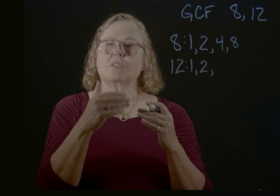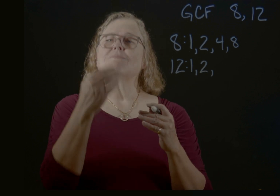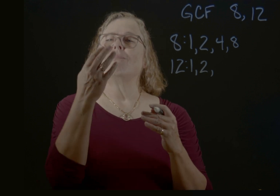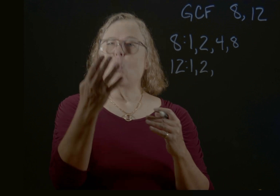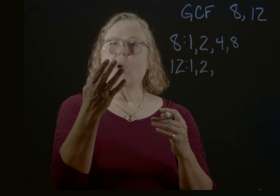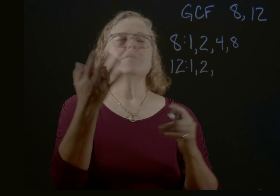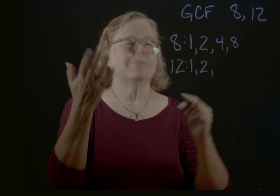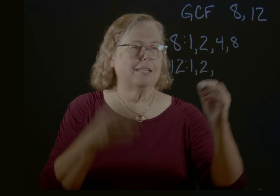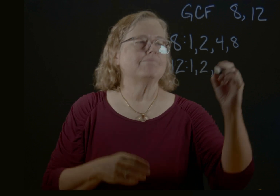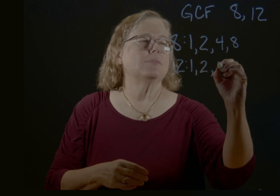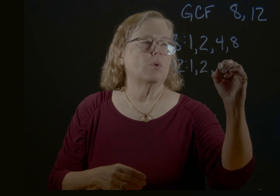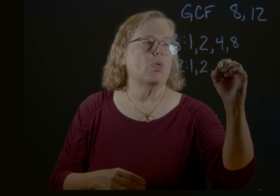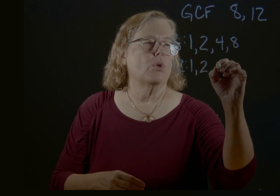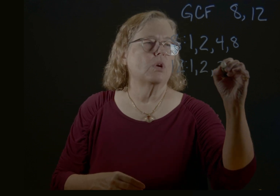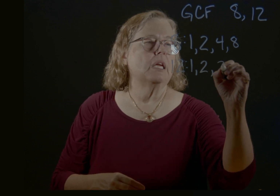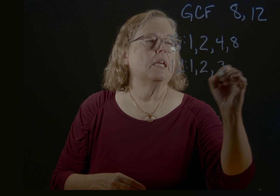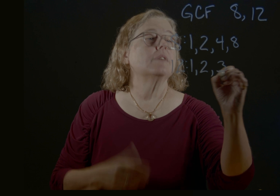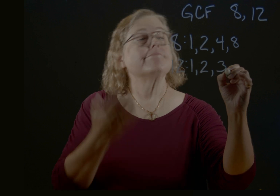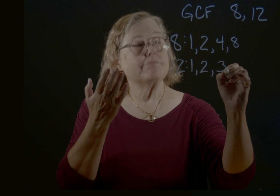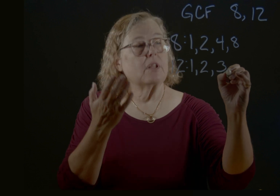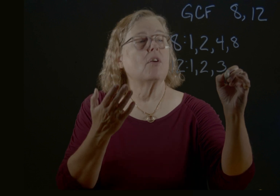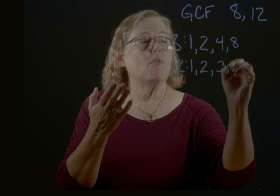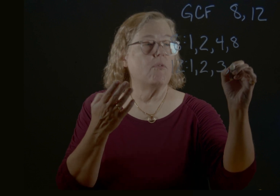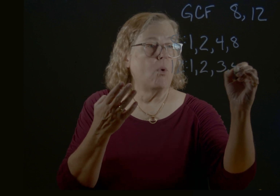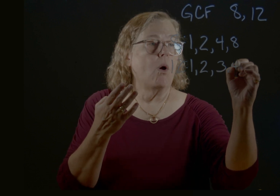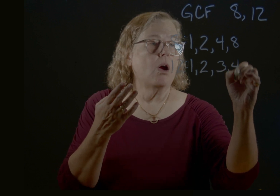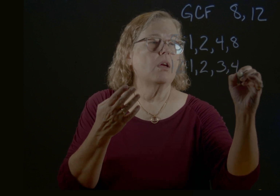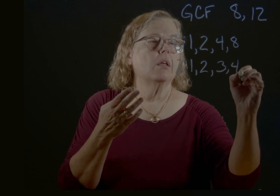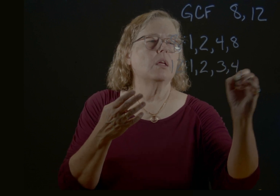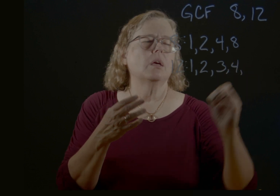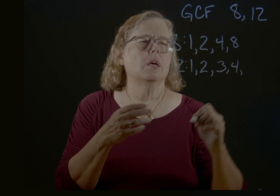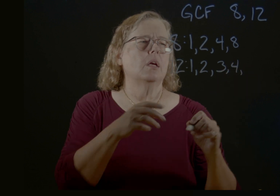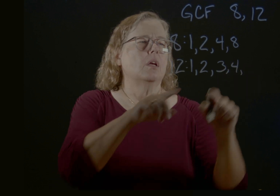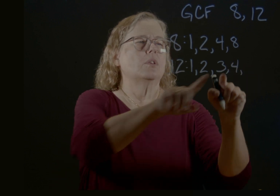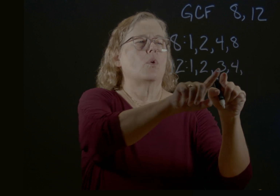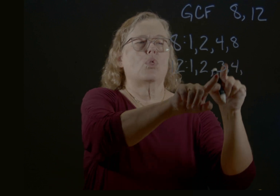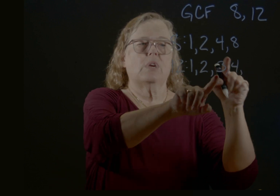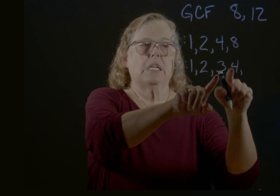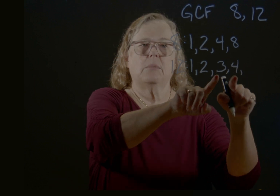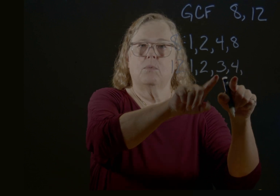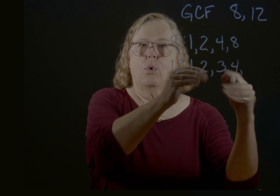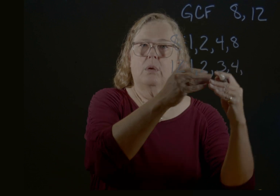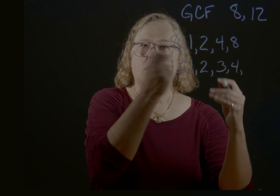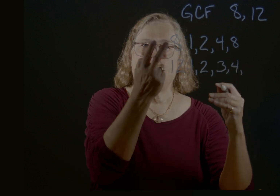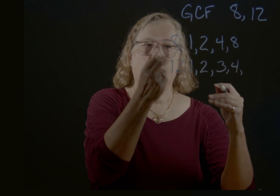4. Yep, it sure does. So 3, so we already know it's 4. And then 3 times 4 is 12. So